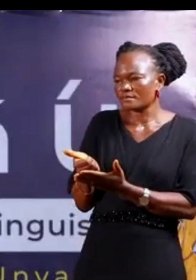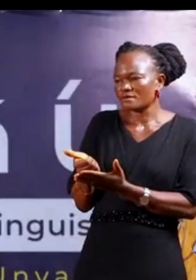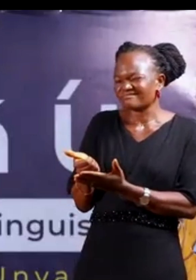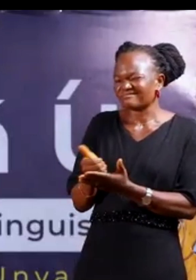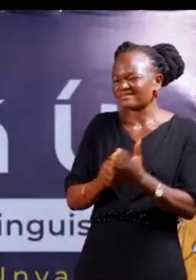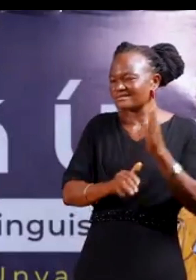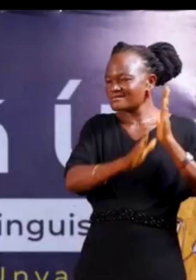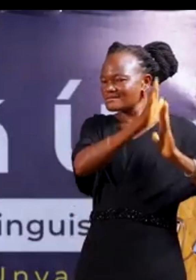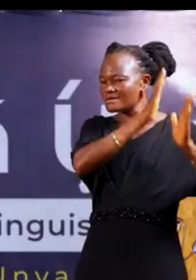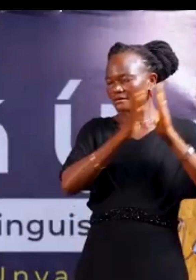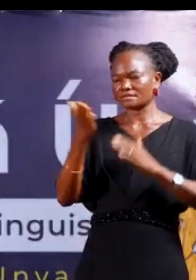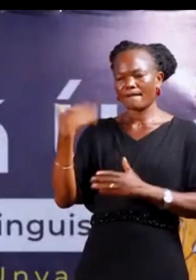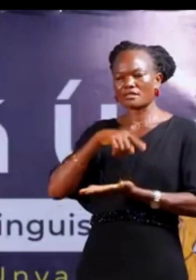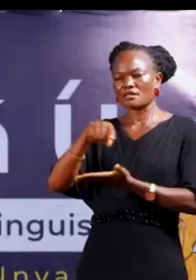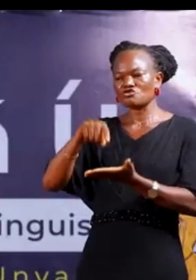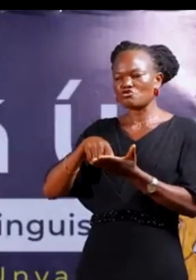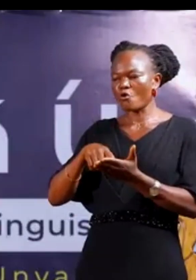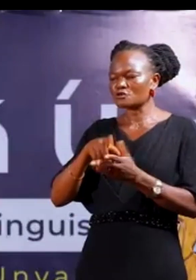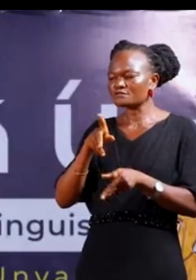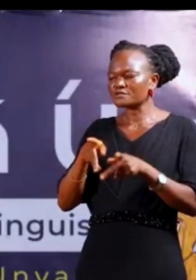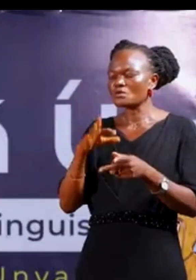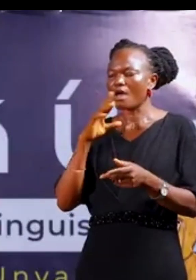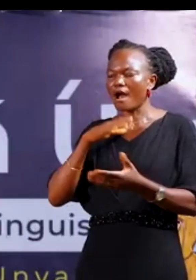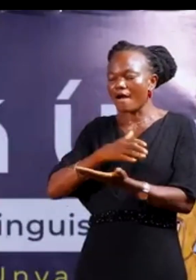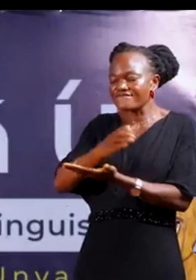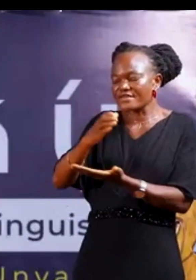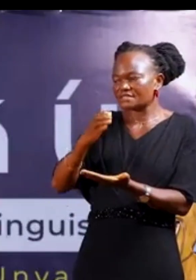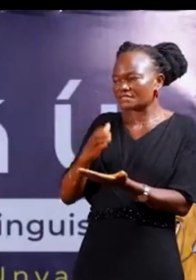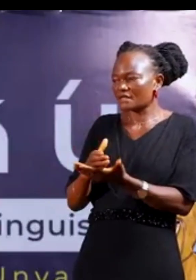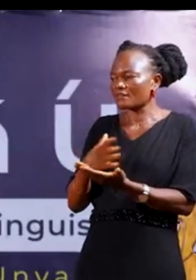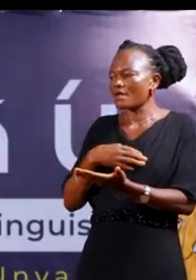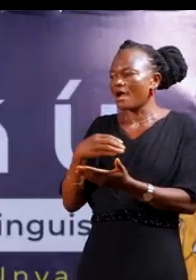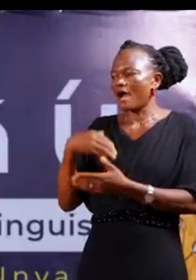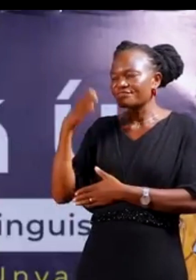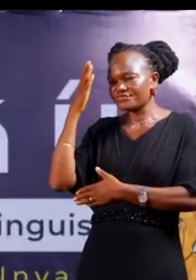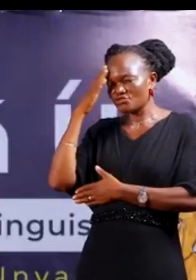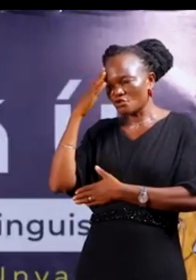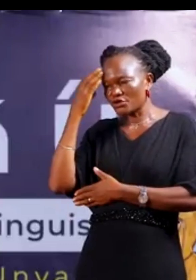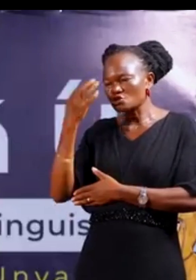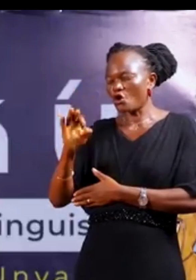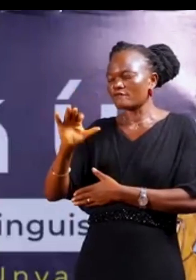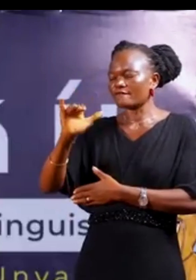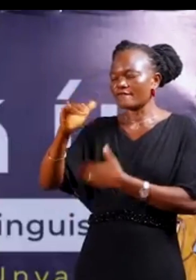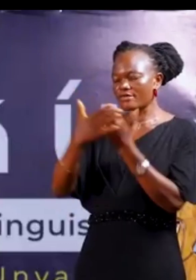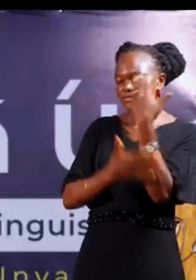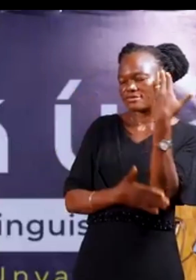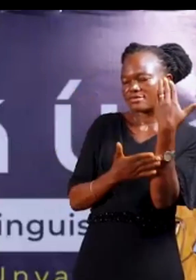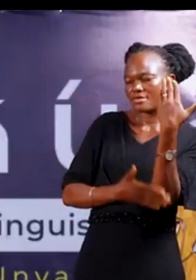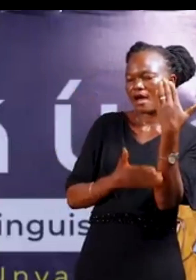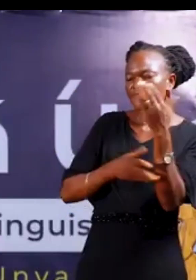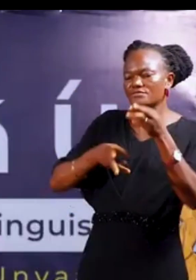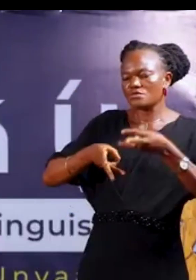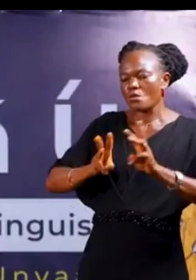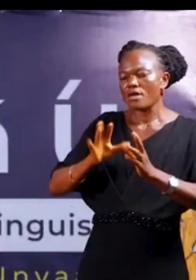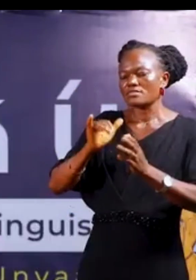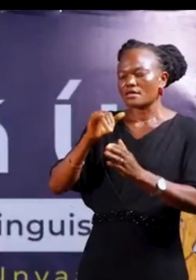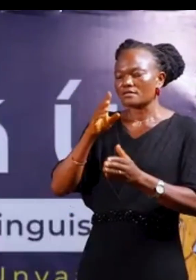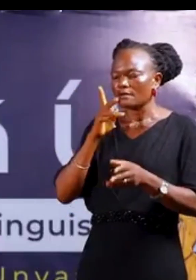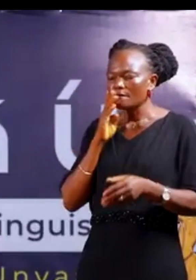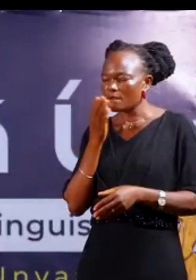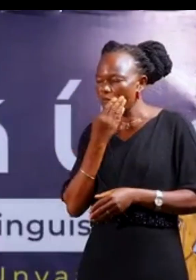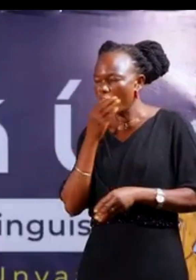centuries back. Those skills were very central. And the knowledge of yam production in the way the Igbo